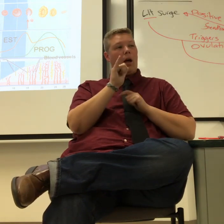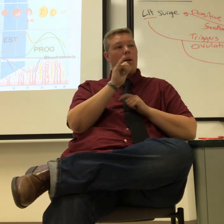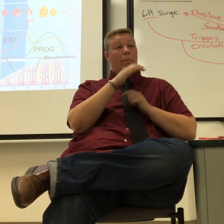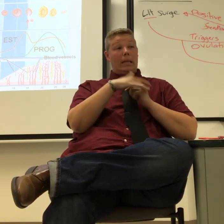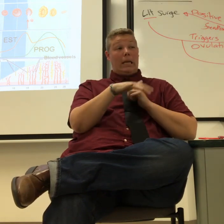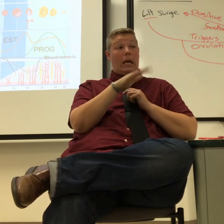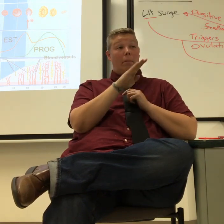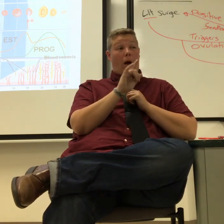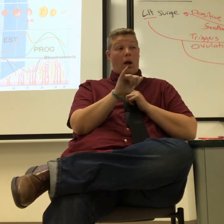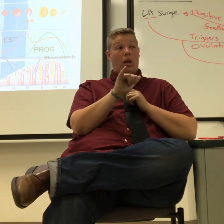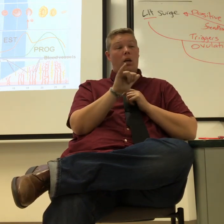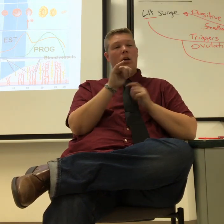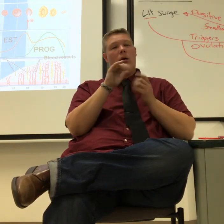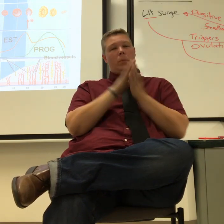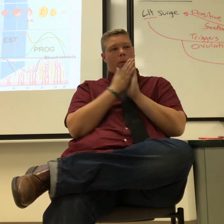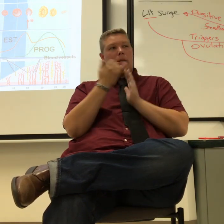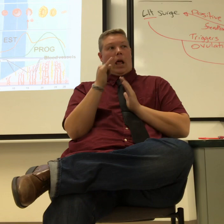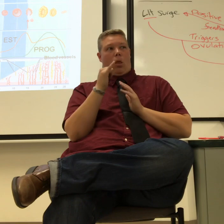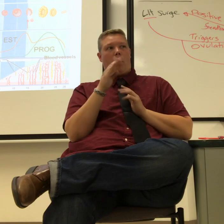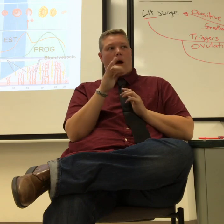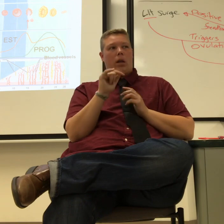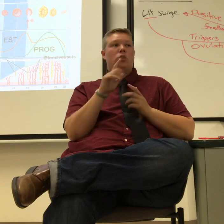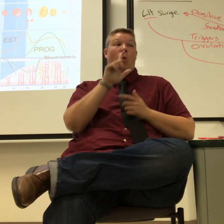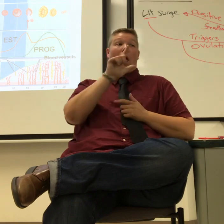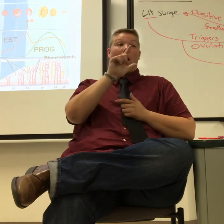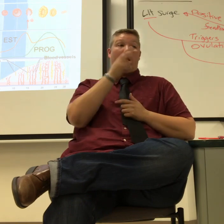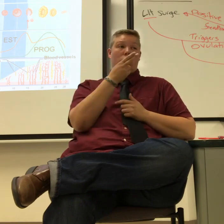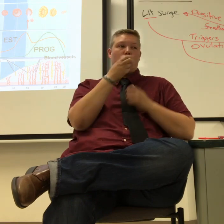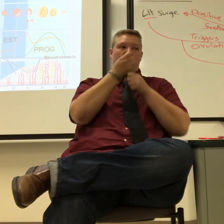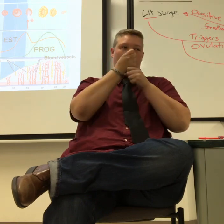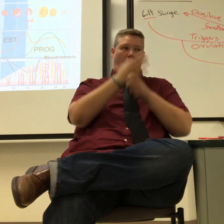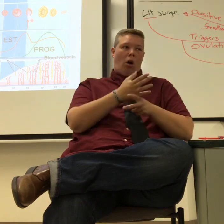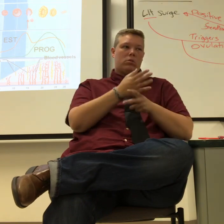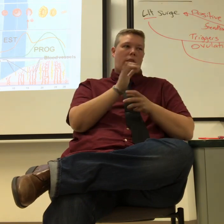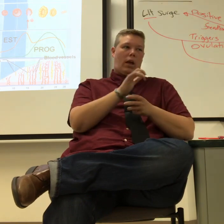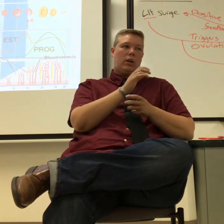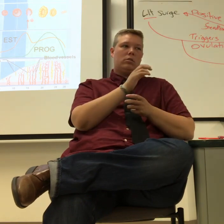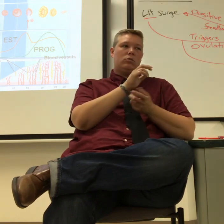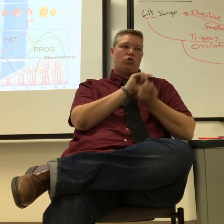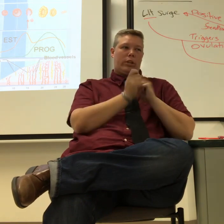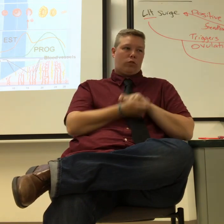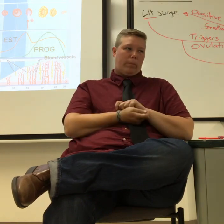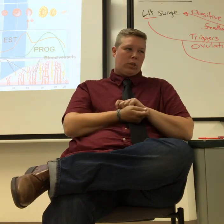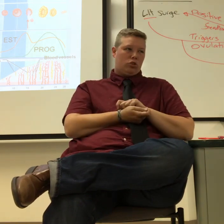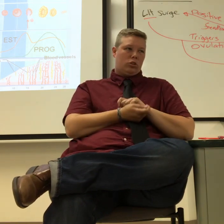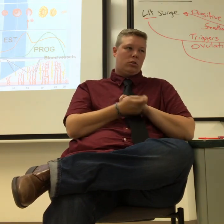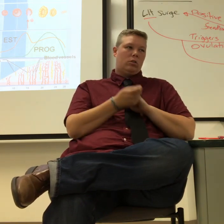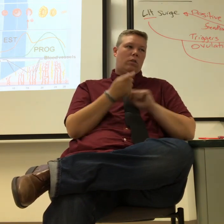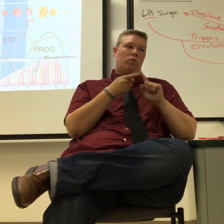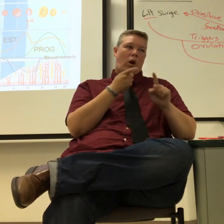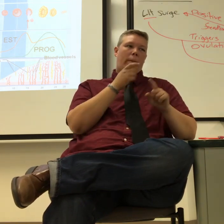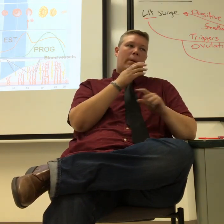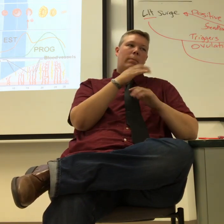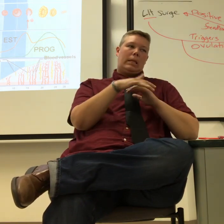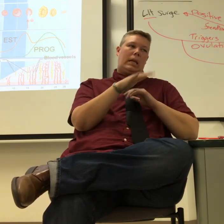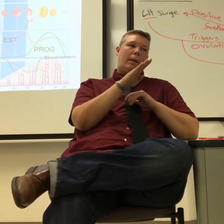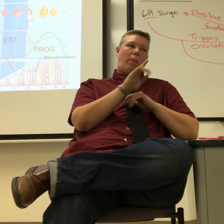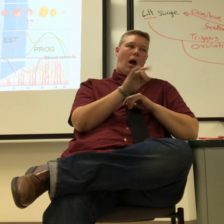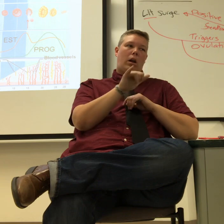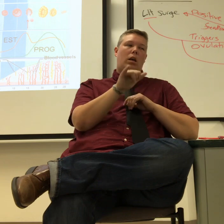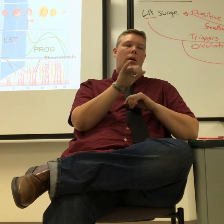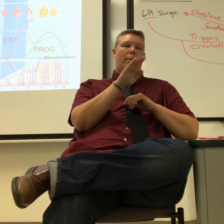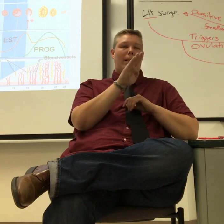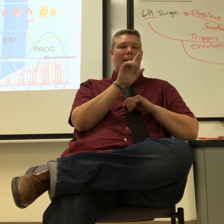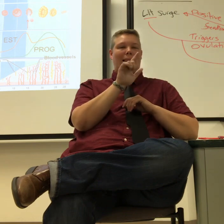you understand that LH causes this transformation. Okay? And the